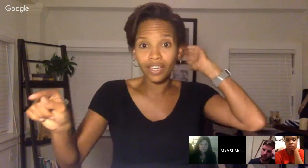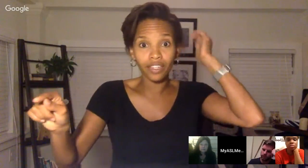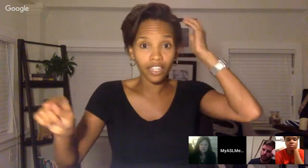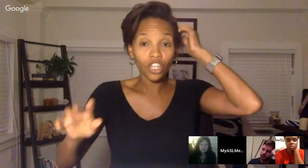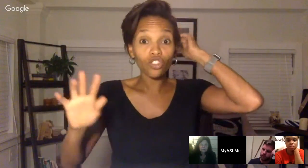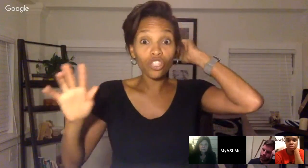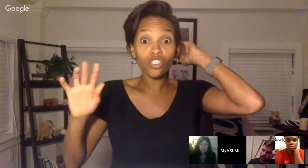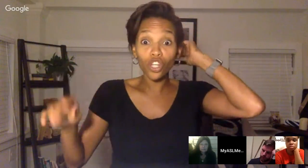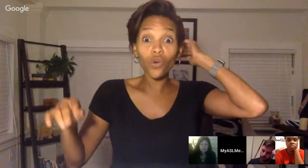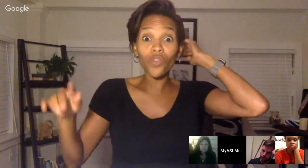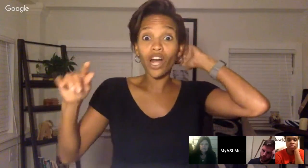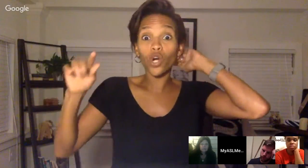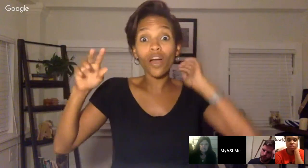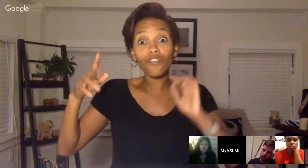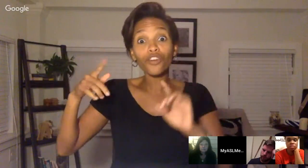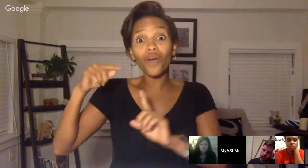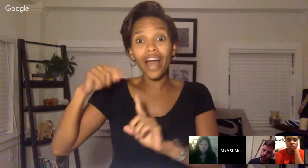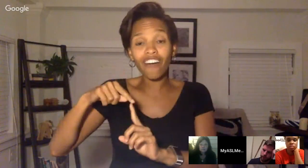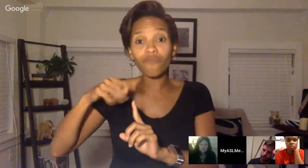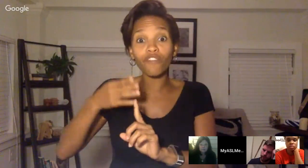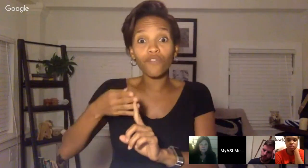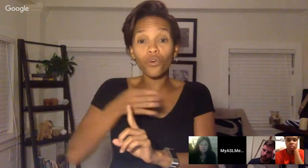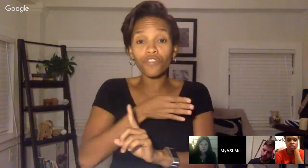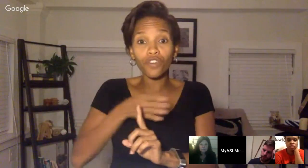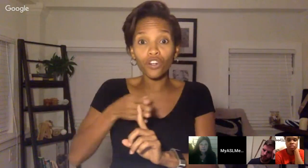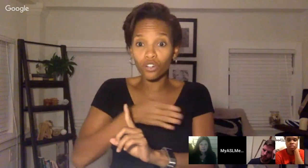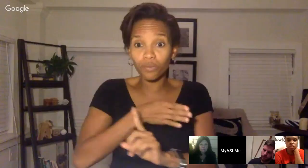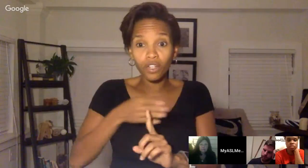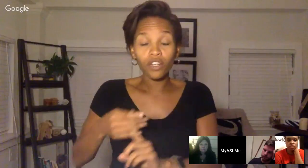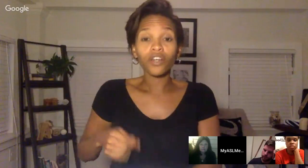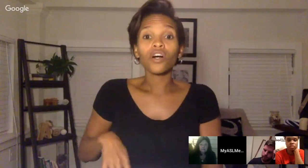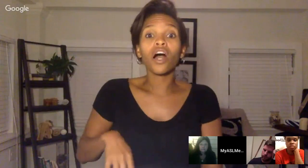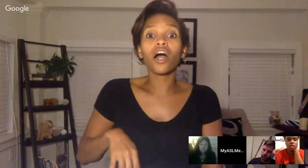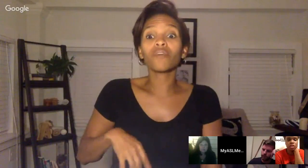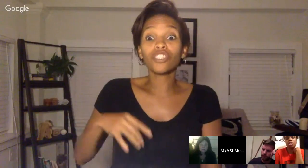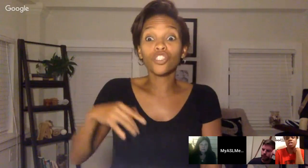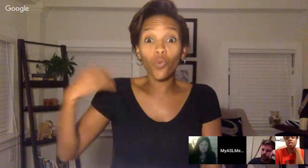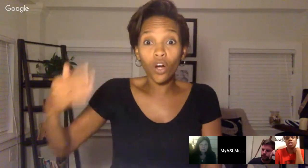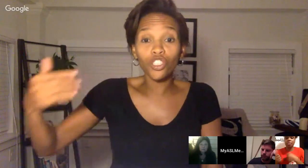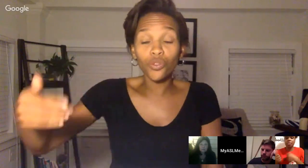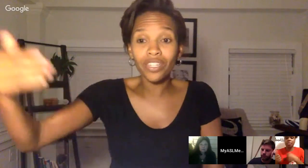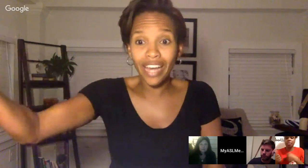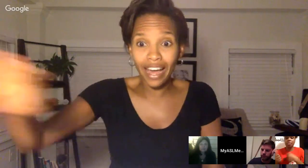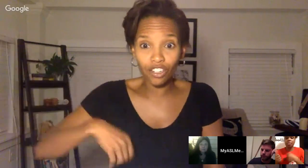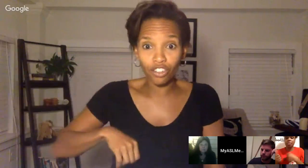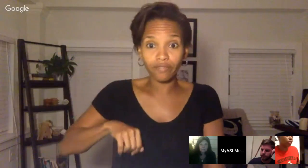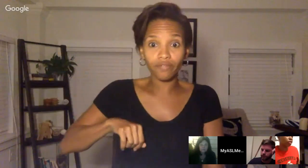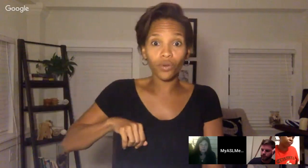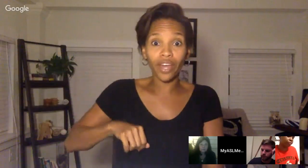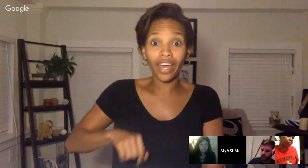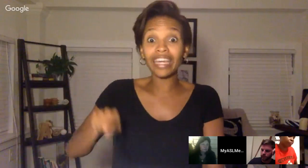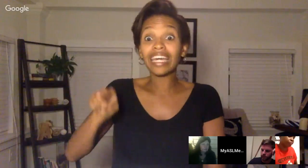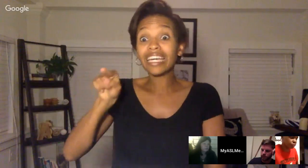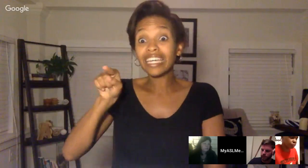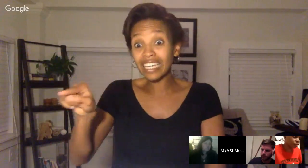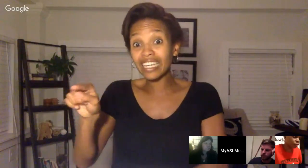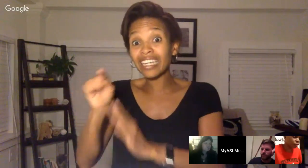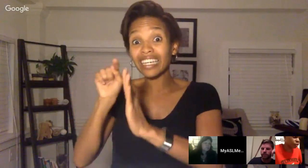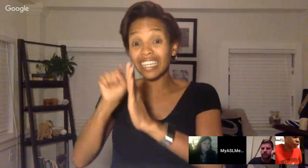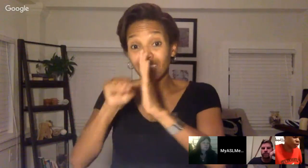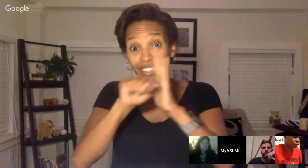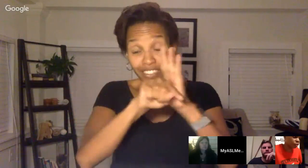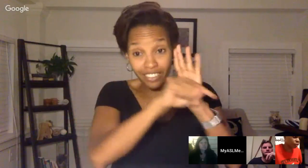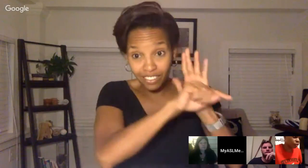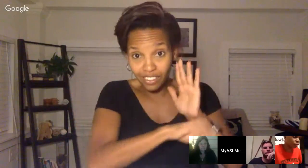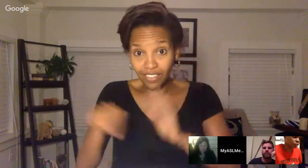doing the killing. Just know that whoever you have before the verb is the one doing the action, okay?